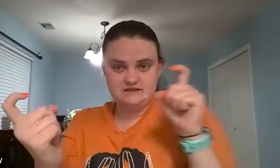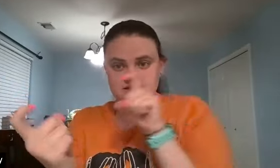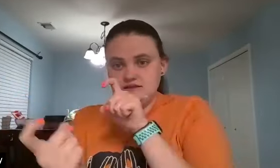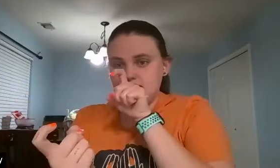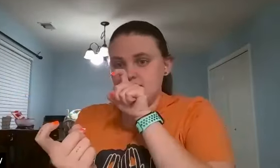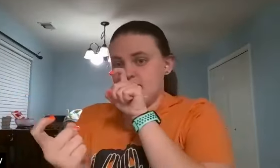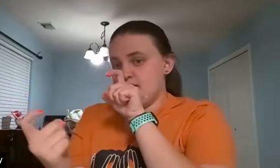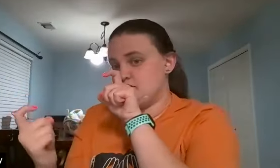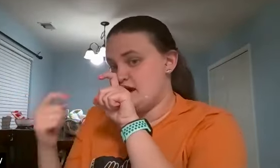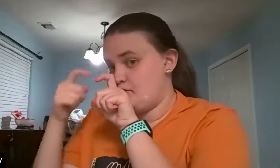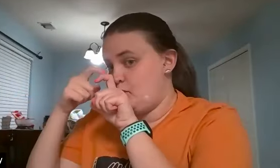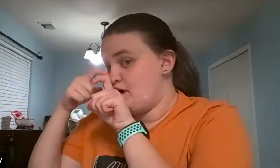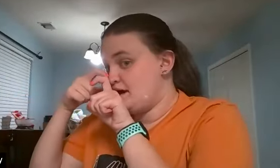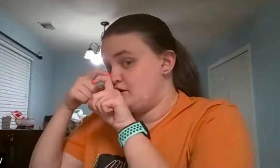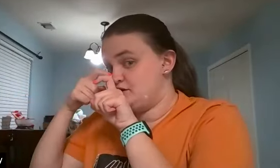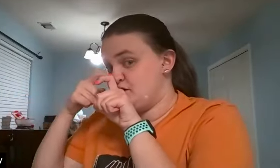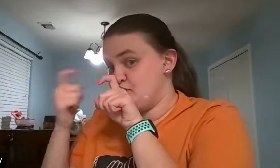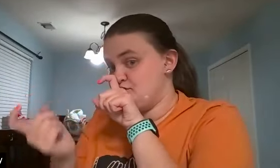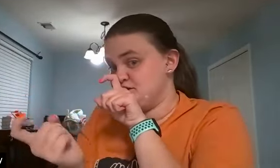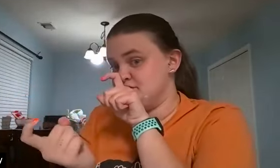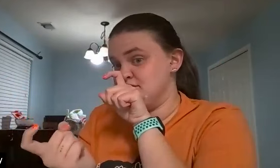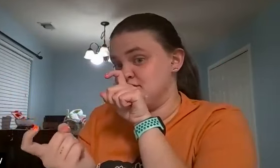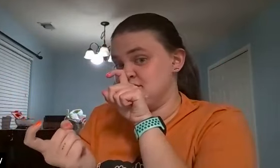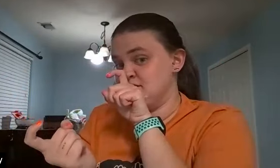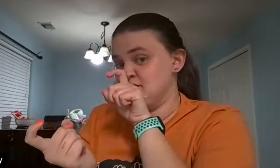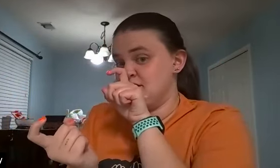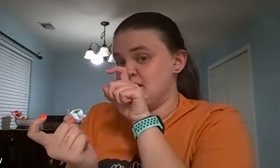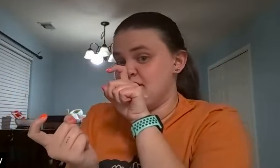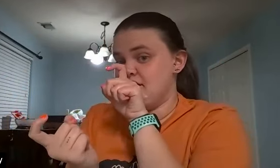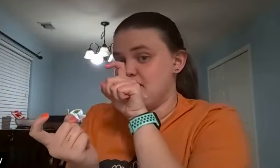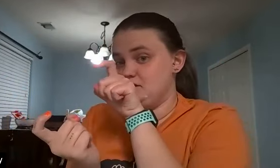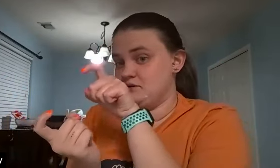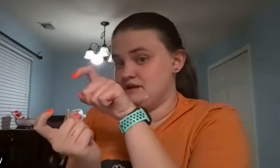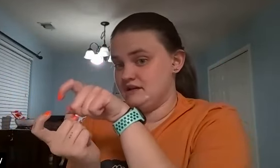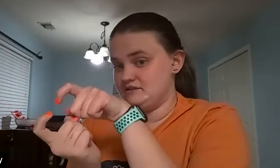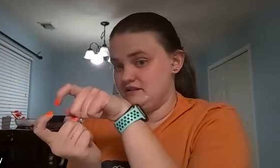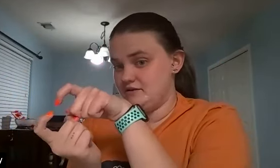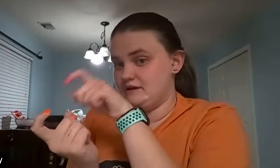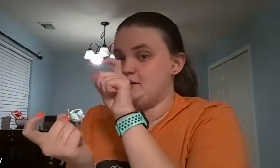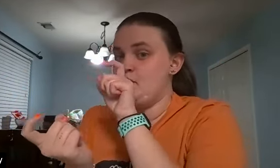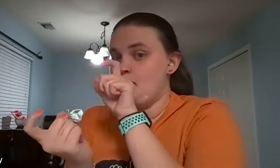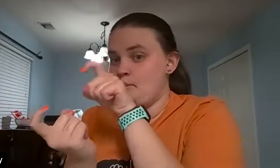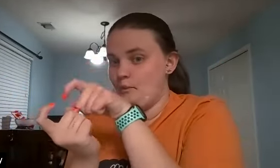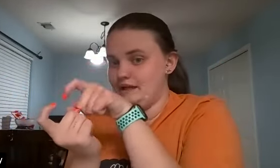X's, and you're going to have one on your nose, and then you bring it down to the other one.